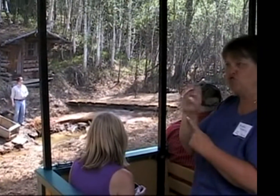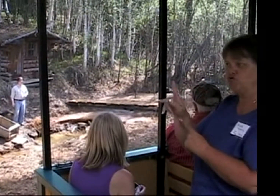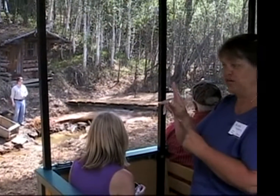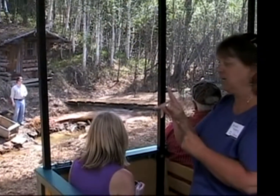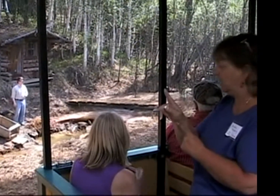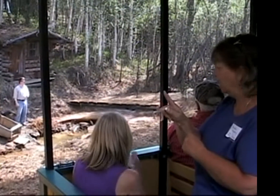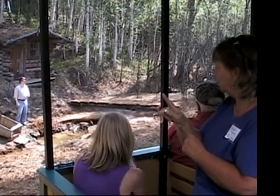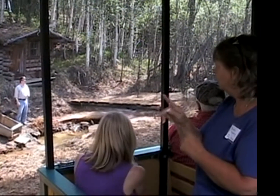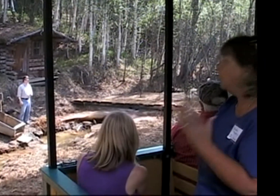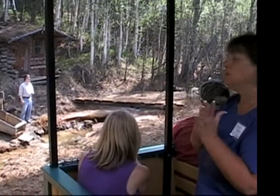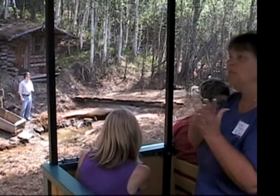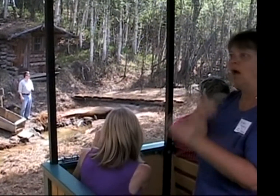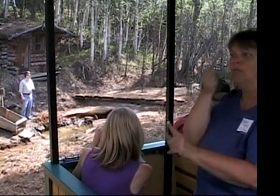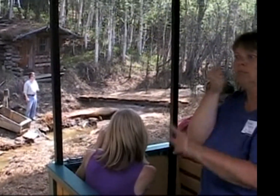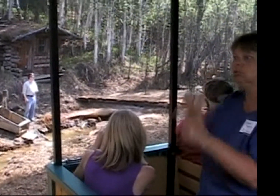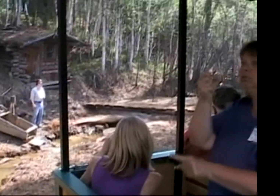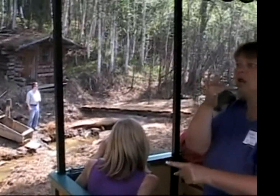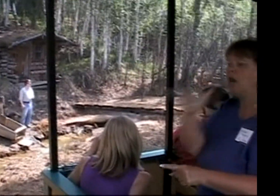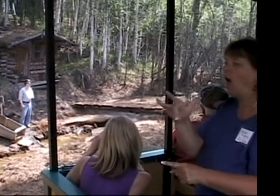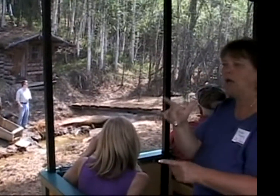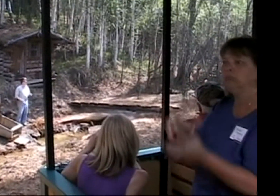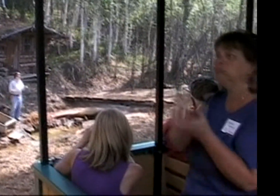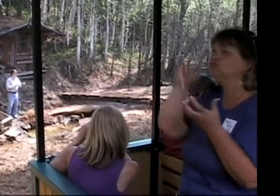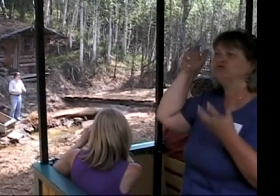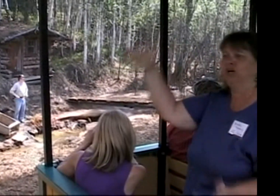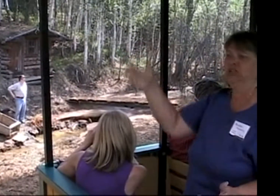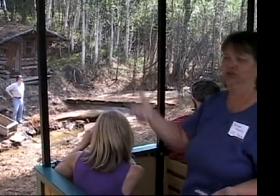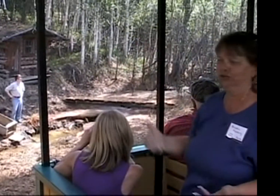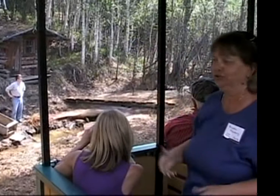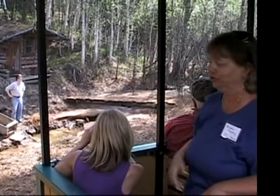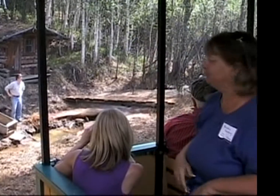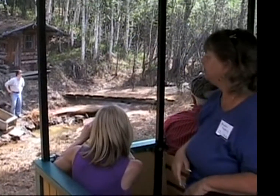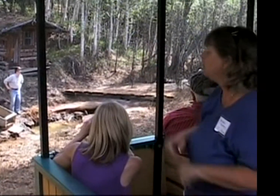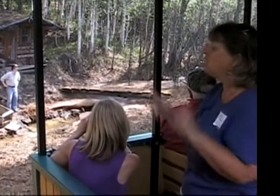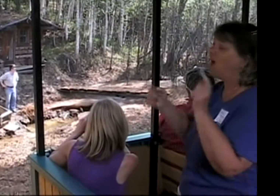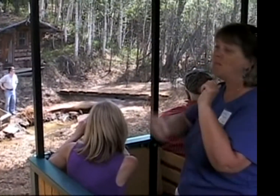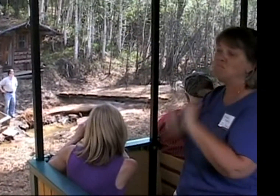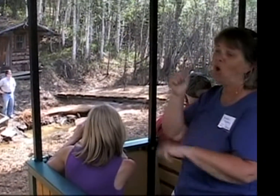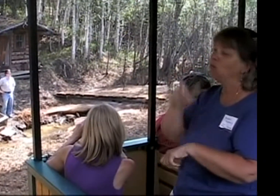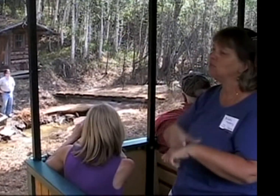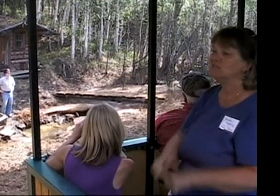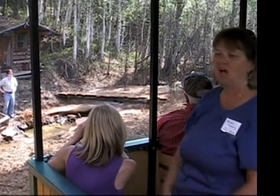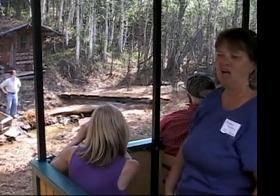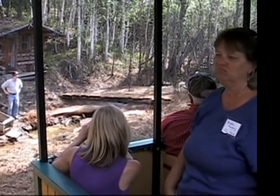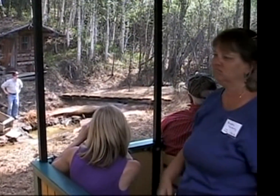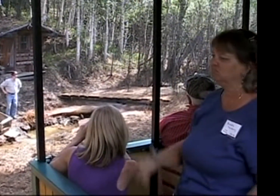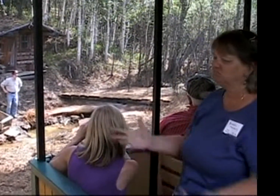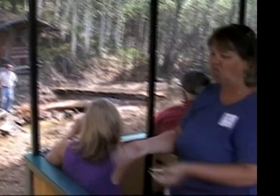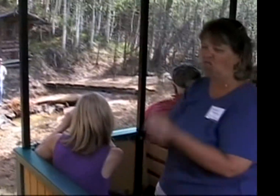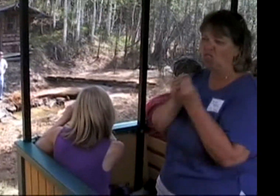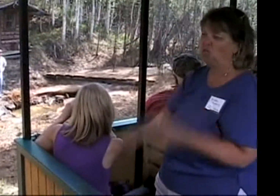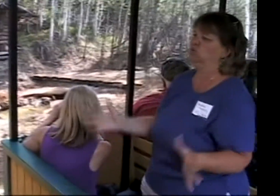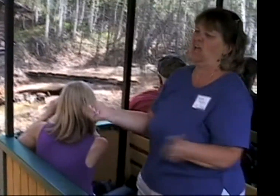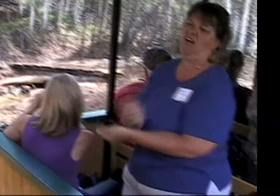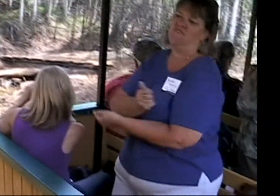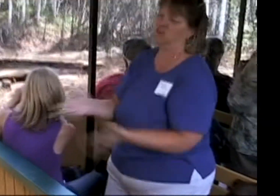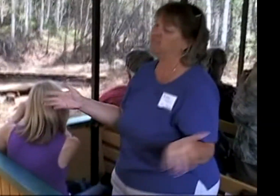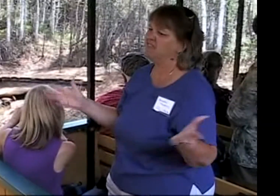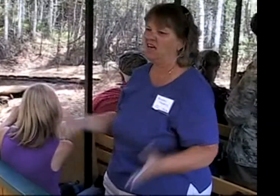they'd get quite lucky. They'd hit the jackpot and strike it rich. Usually, however, they would lose their shirts. Hence emerged the reference to